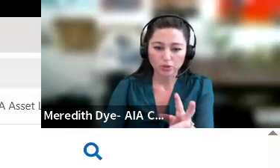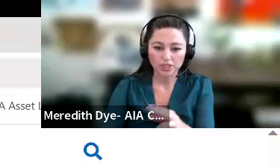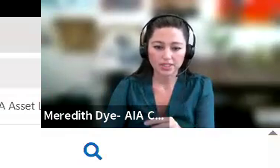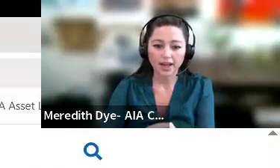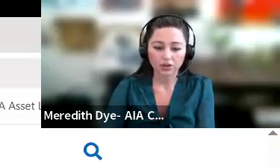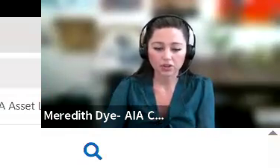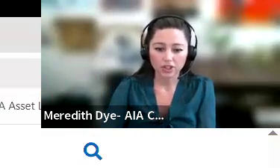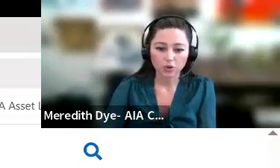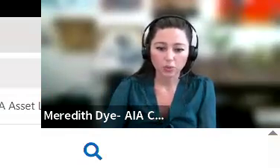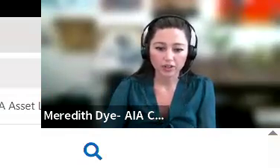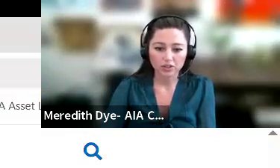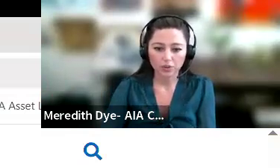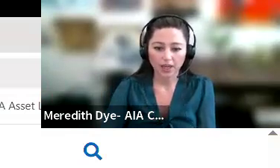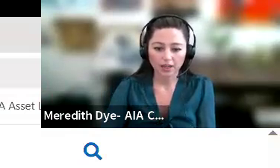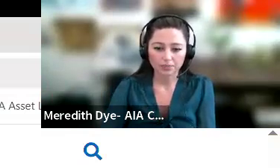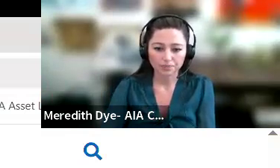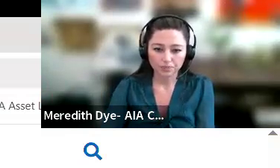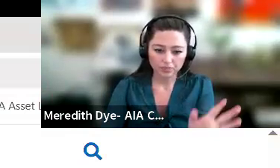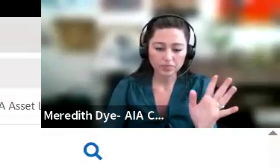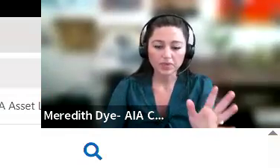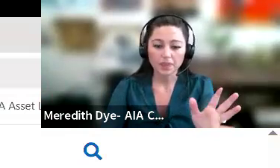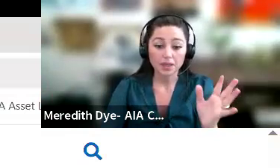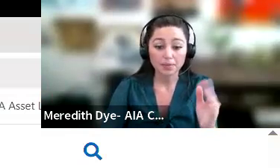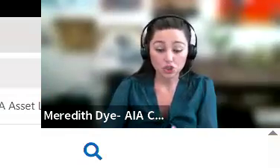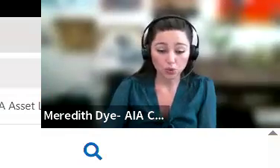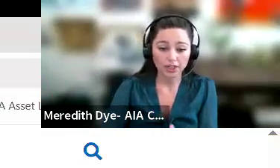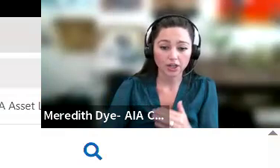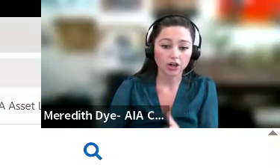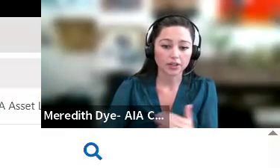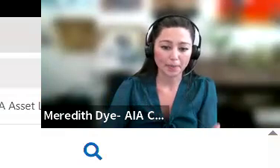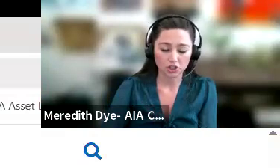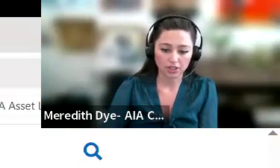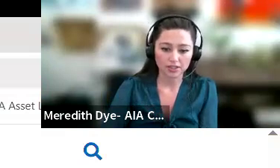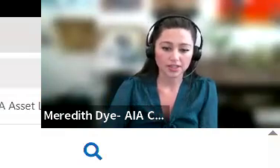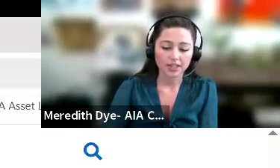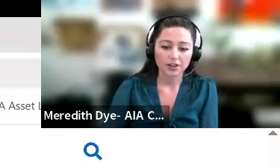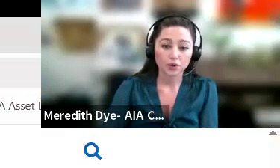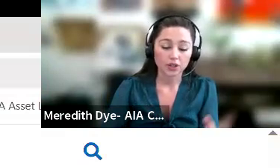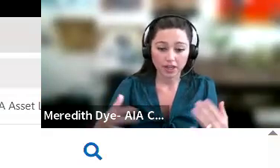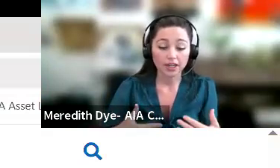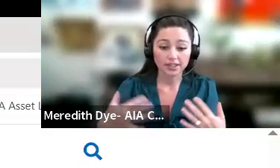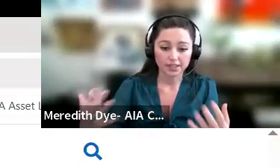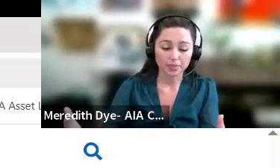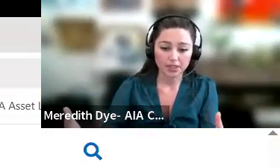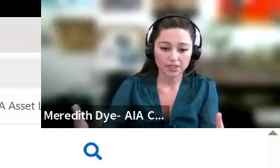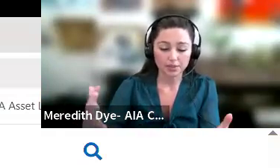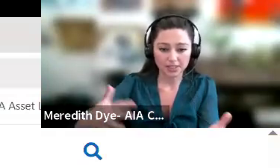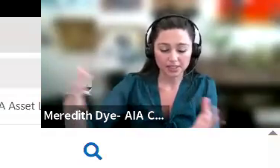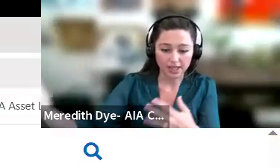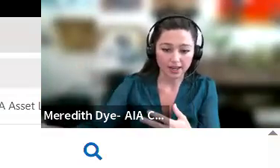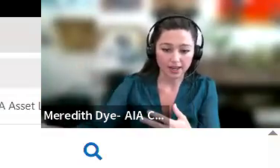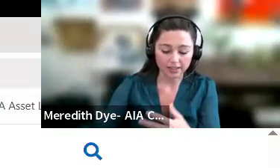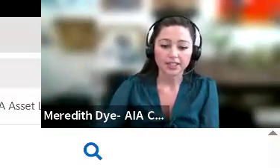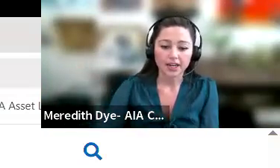When I post the title or where it's located, the majority are commissions for a custom piece